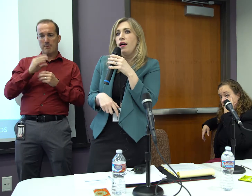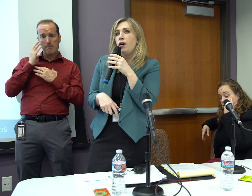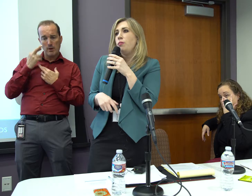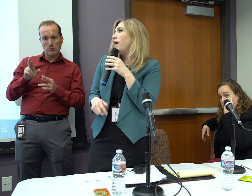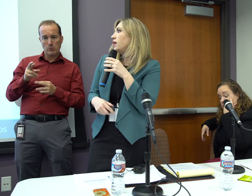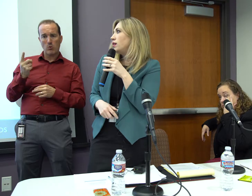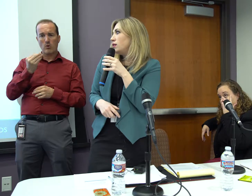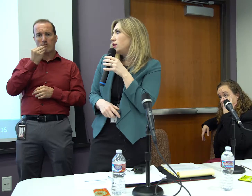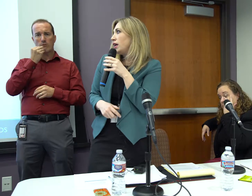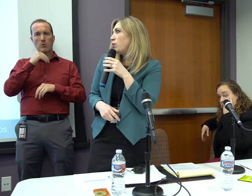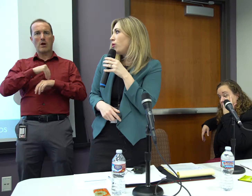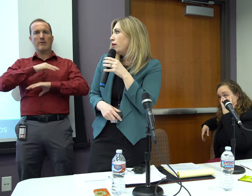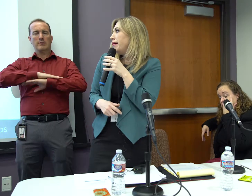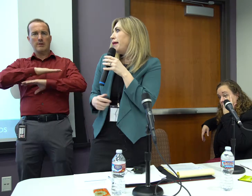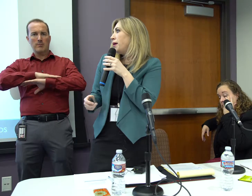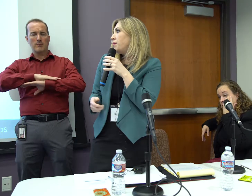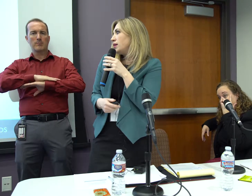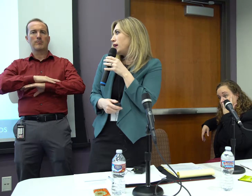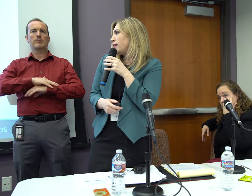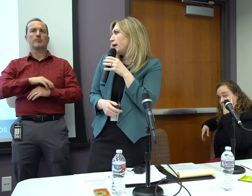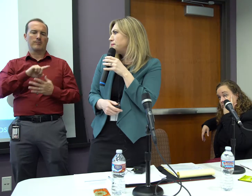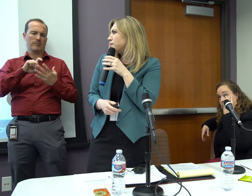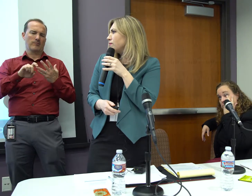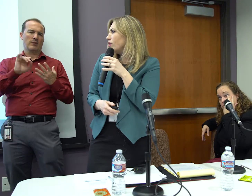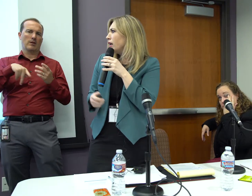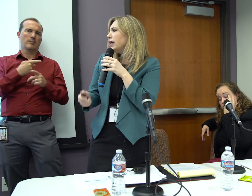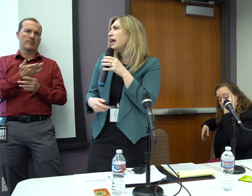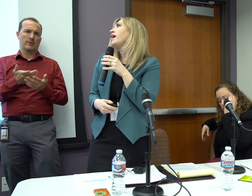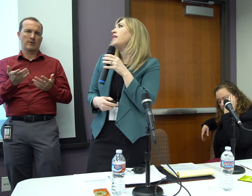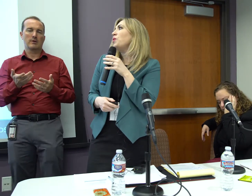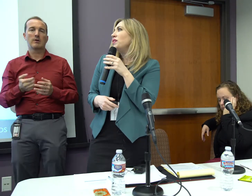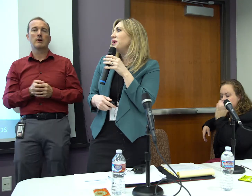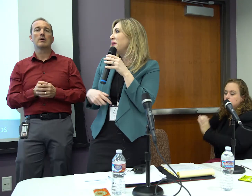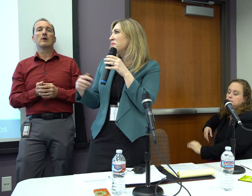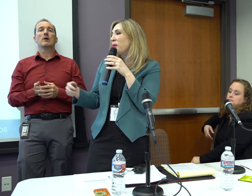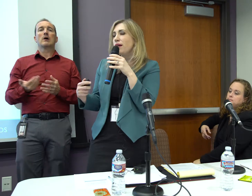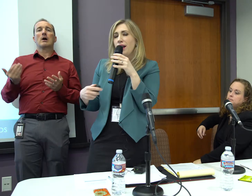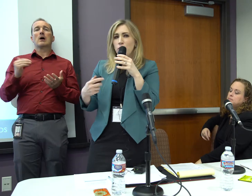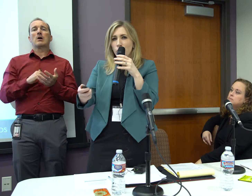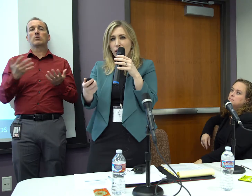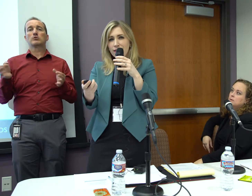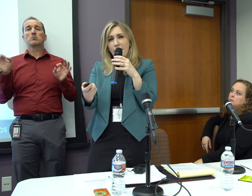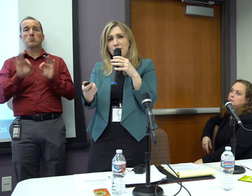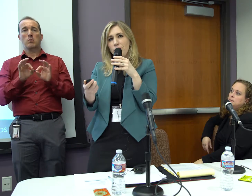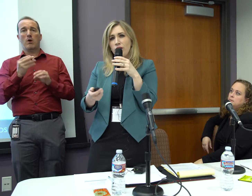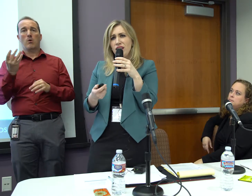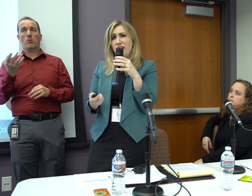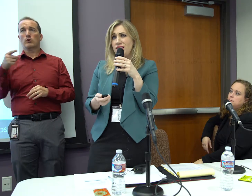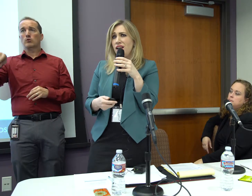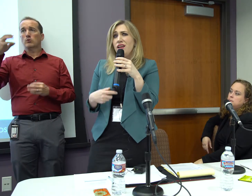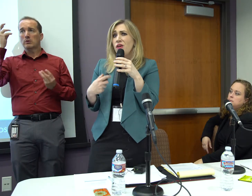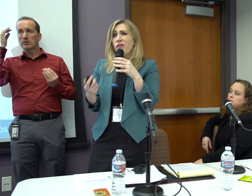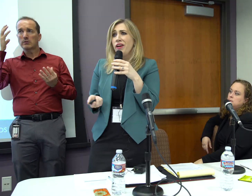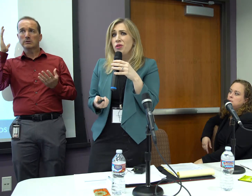food at the table, things like that. And again, I think what's important, and I'm sure what some of you are